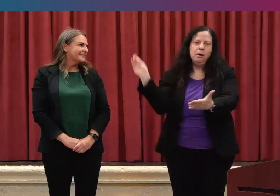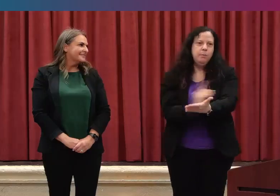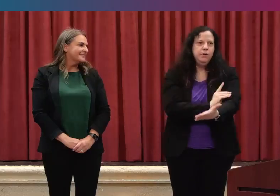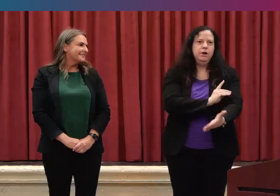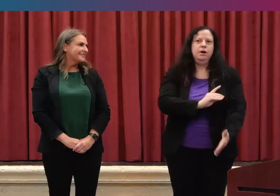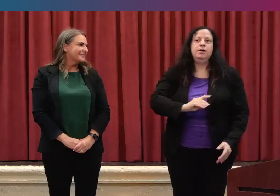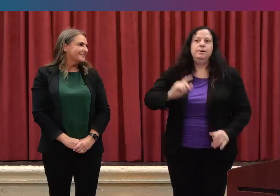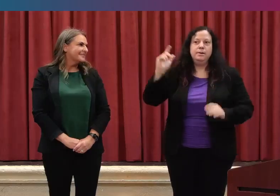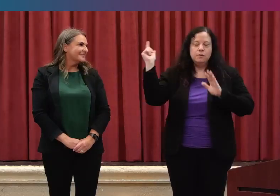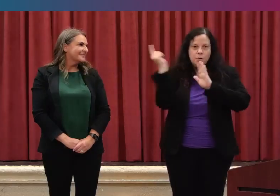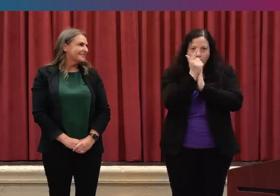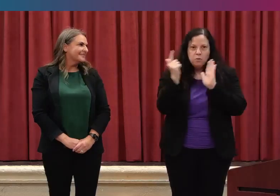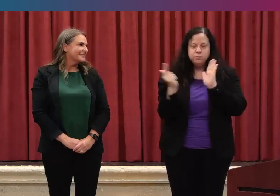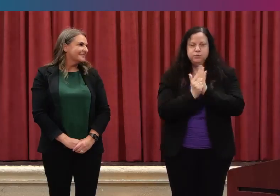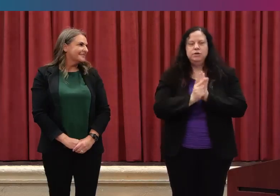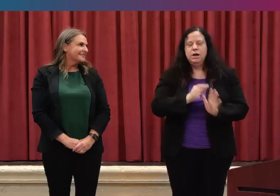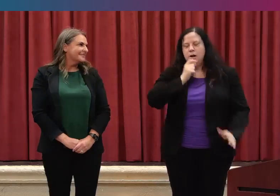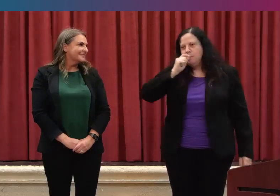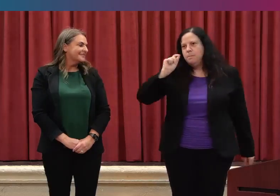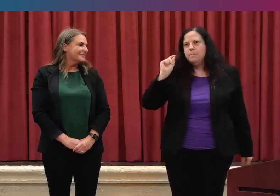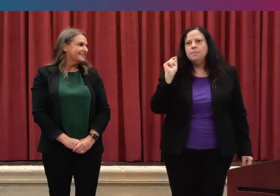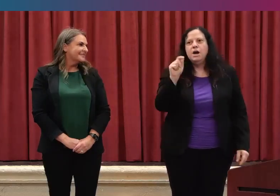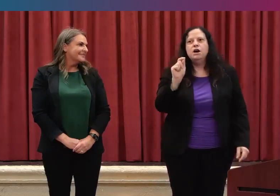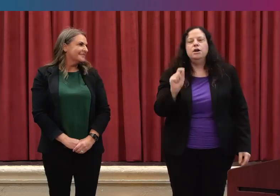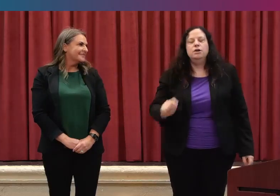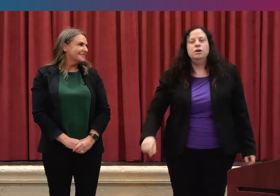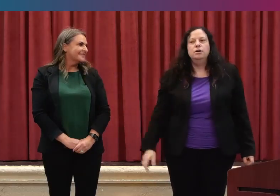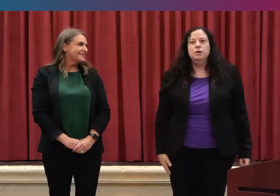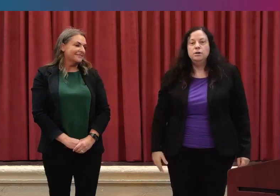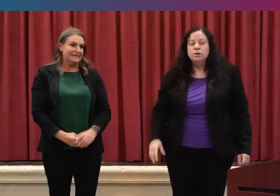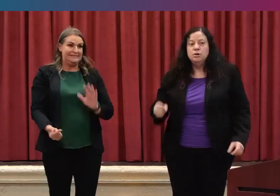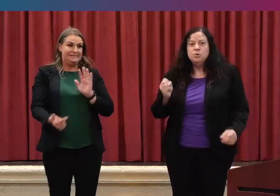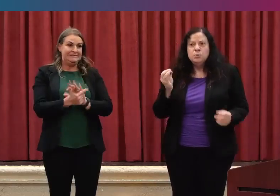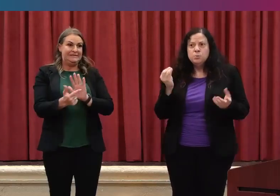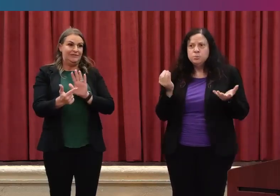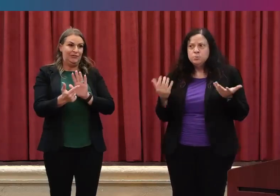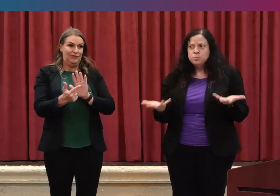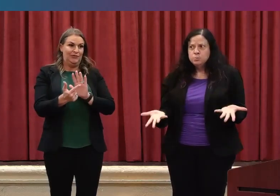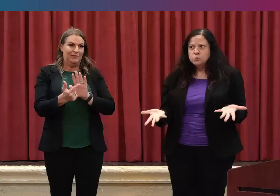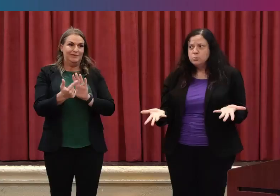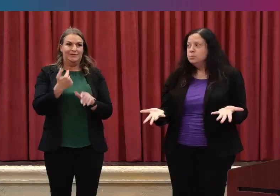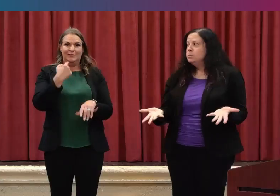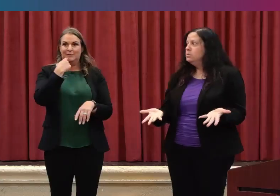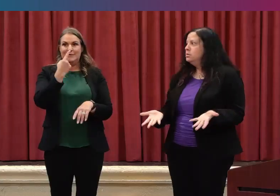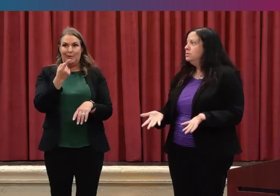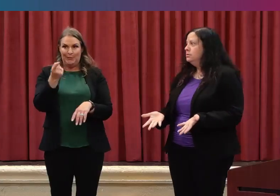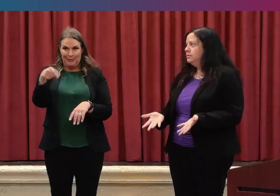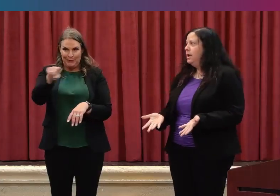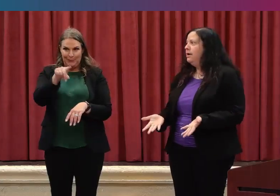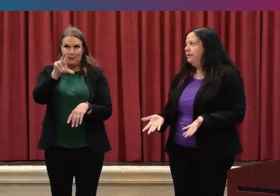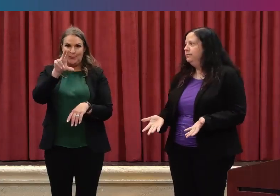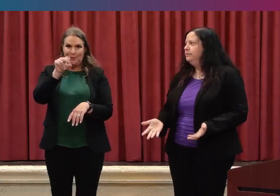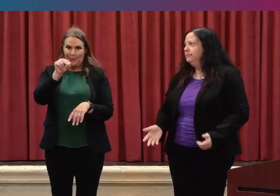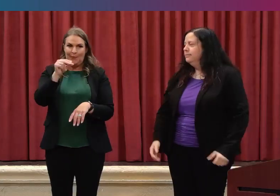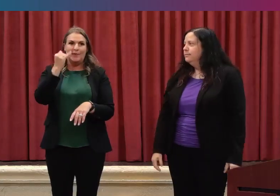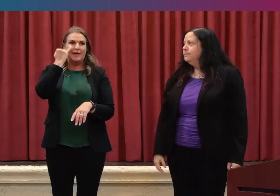That is discrimination, 100%, period. It is illegal to tell you